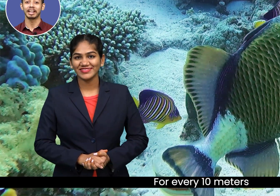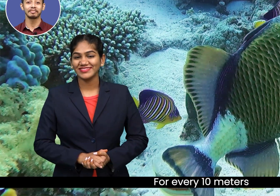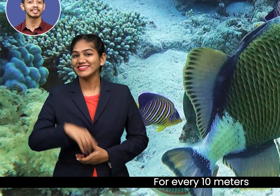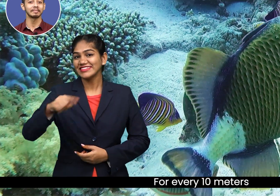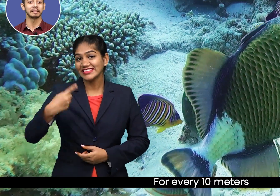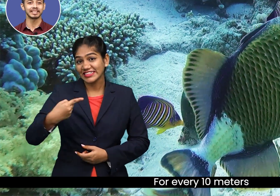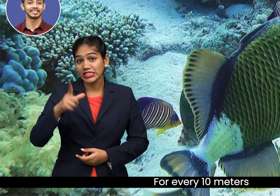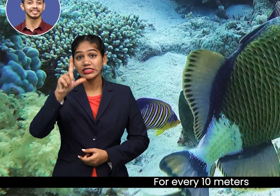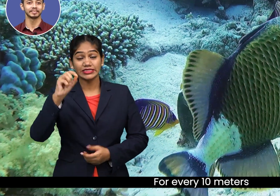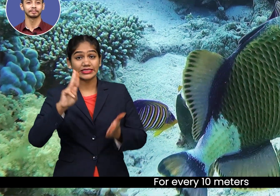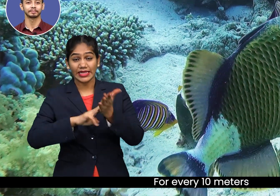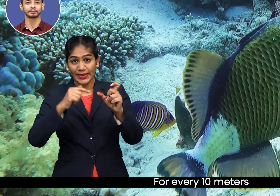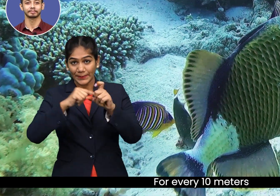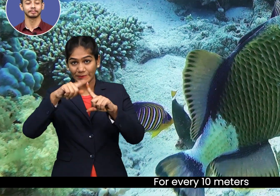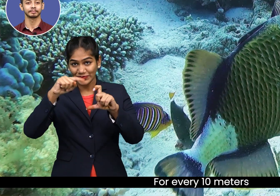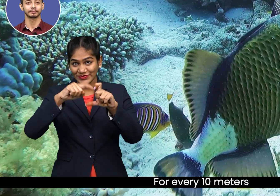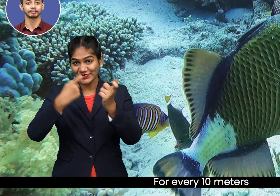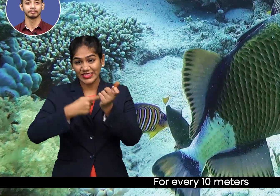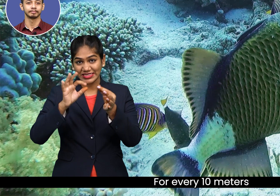For every 10 meters,